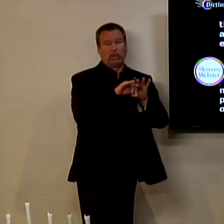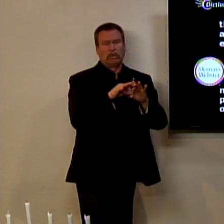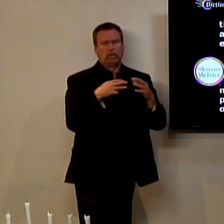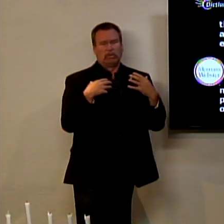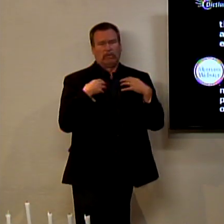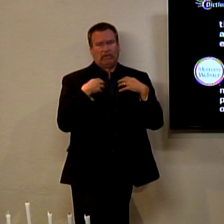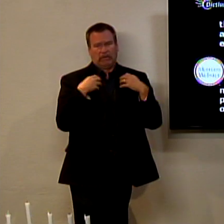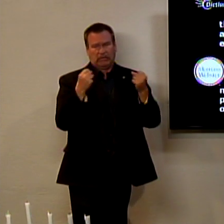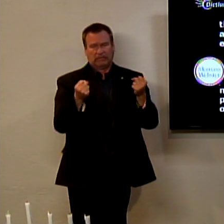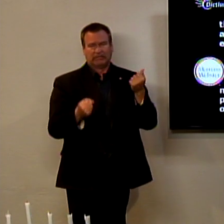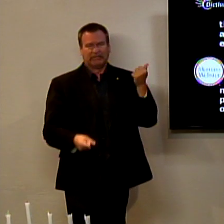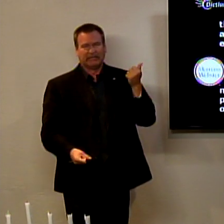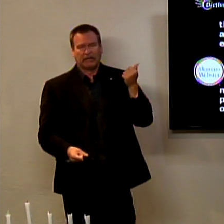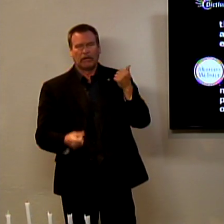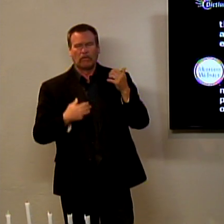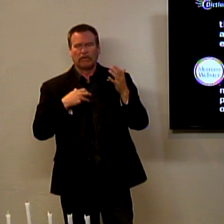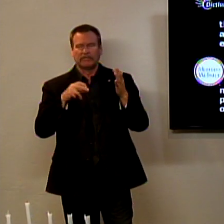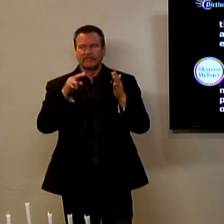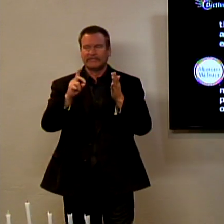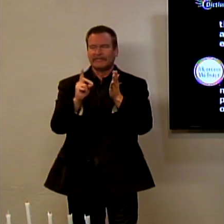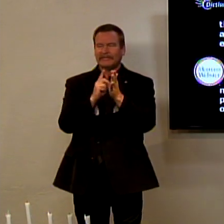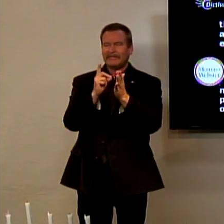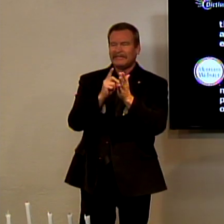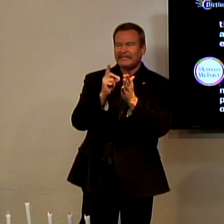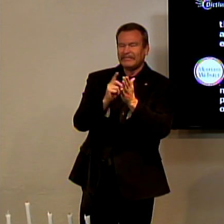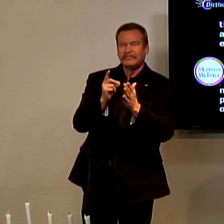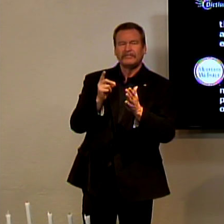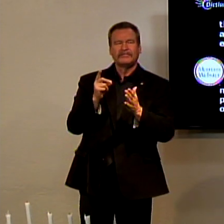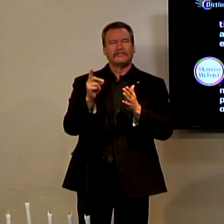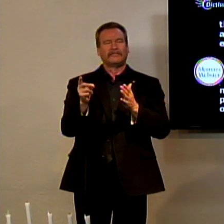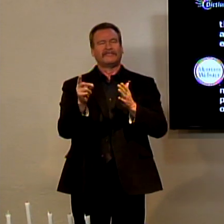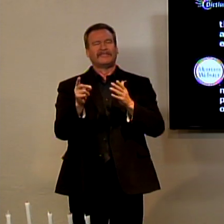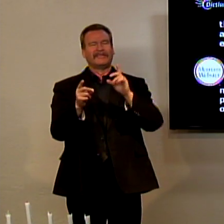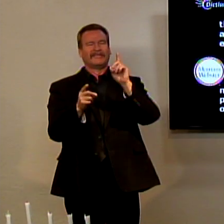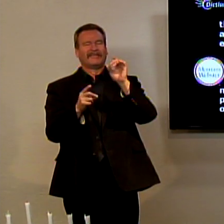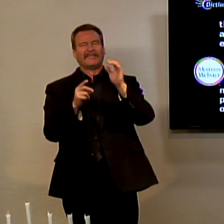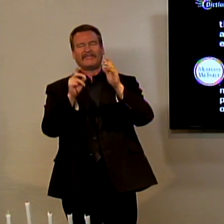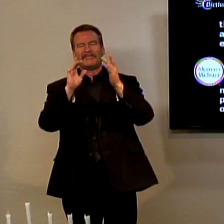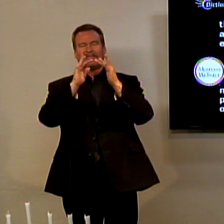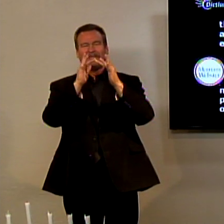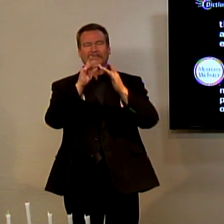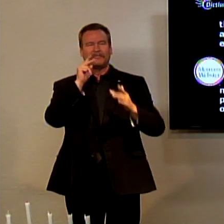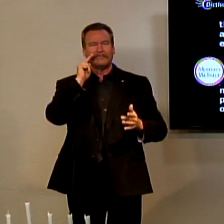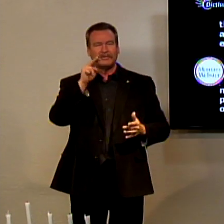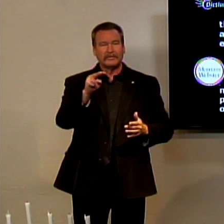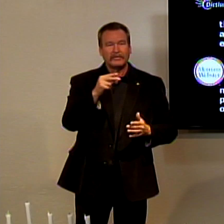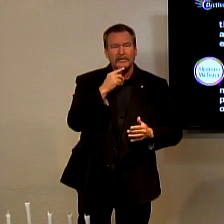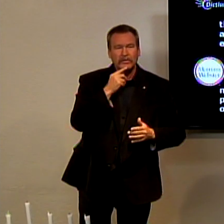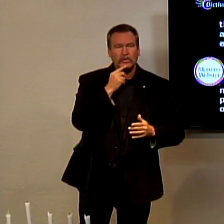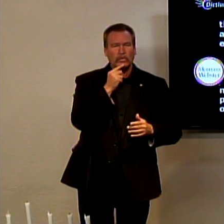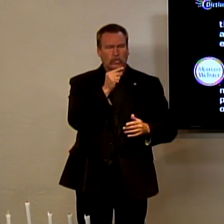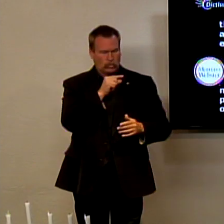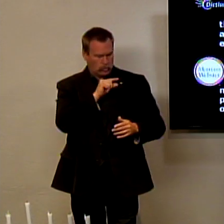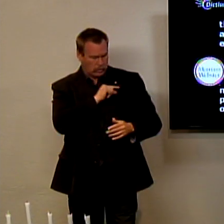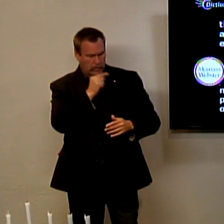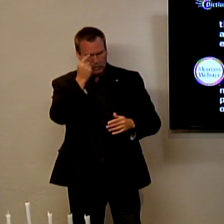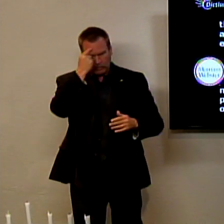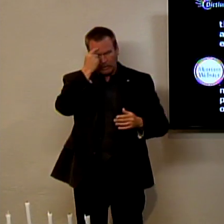So I'm going to go ahead and look at the definition of courage from dictionary.com. I found it. It says